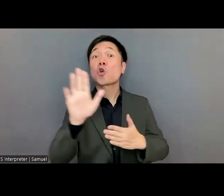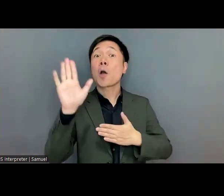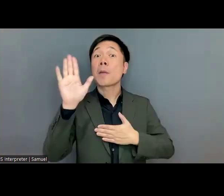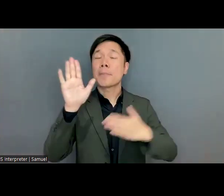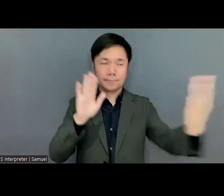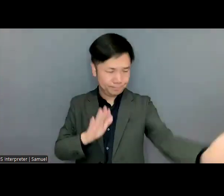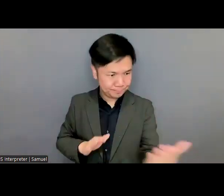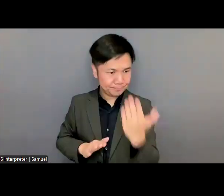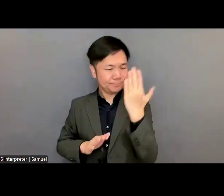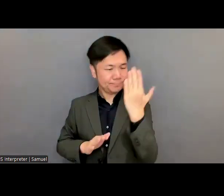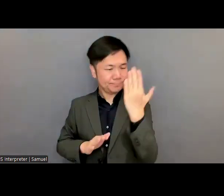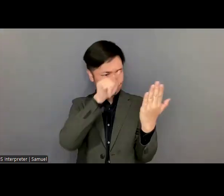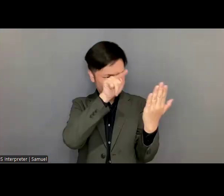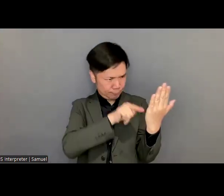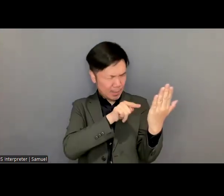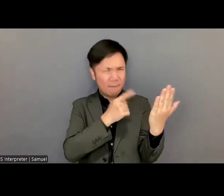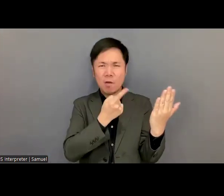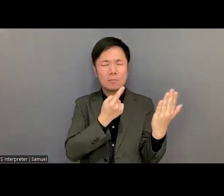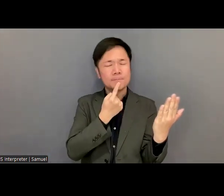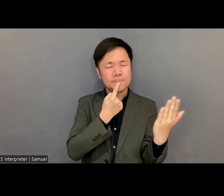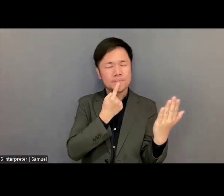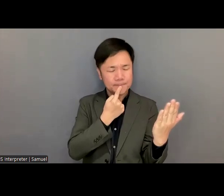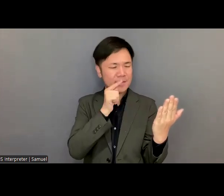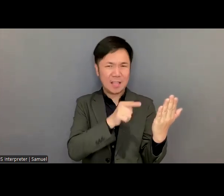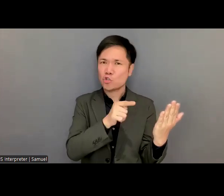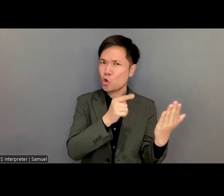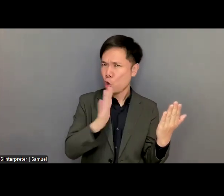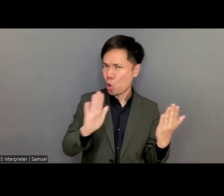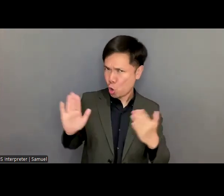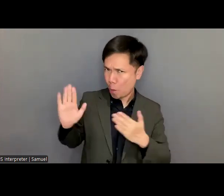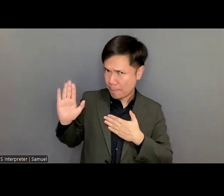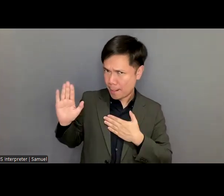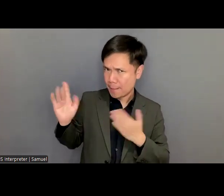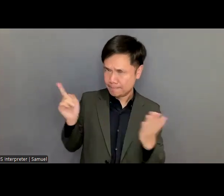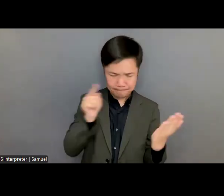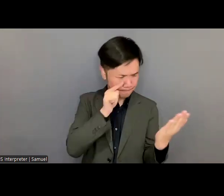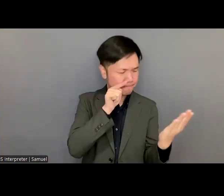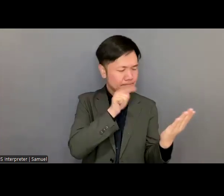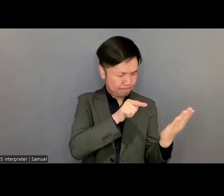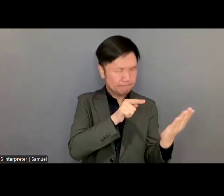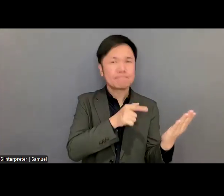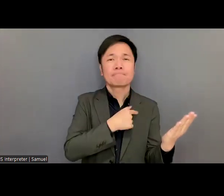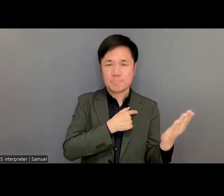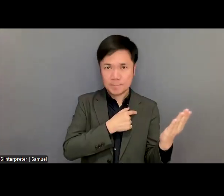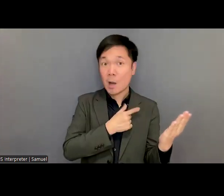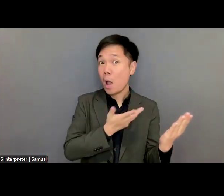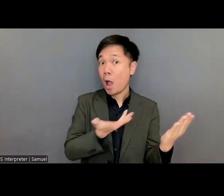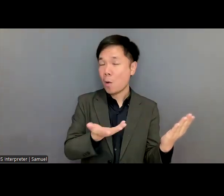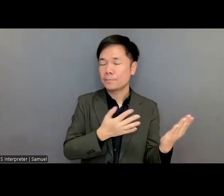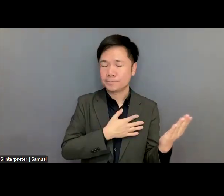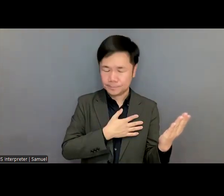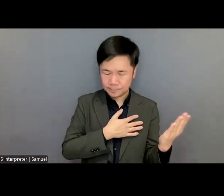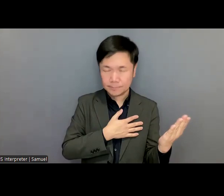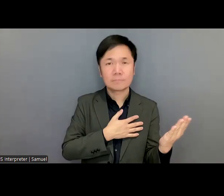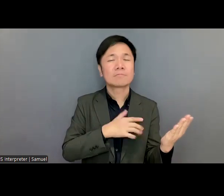on our commitments platform, and I will link it in the chat once I am done speaking, we have